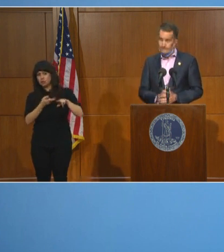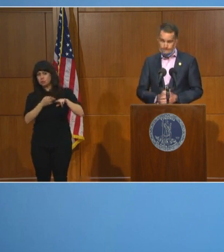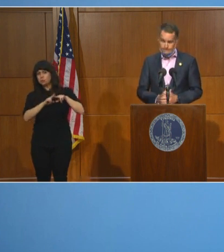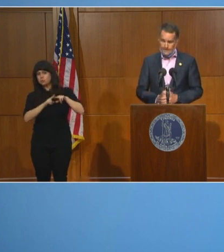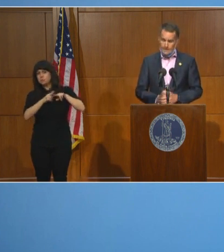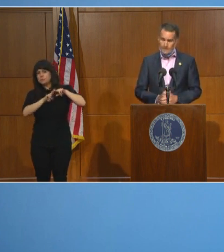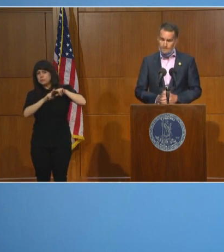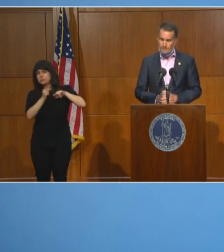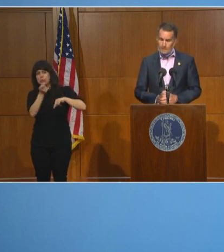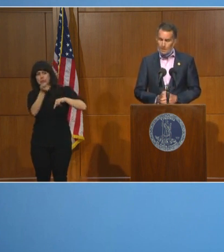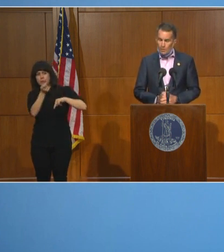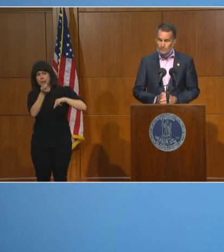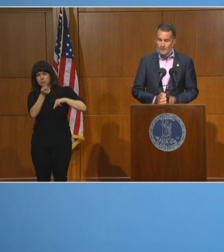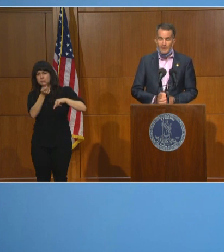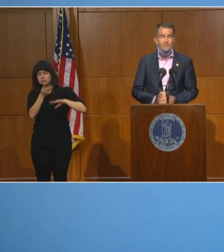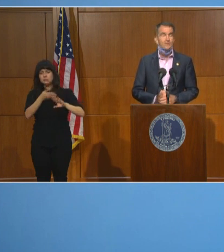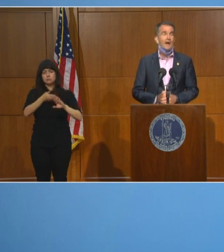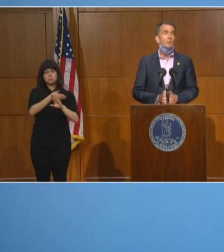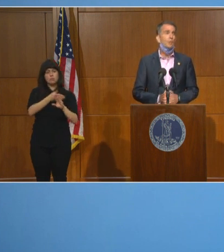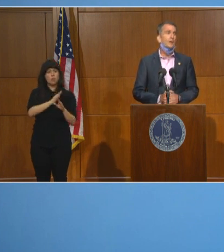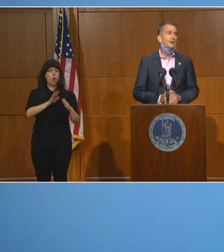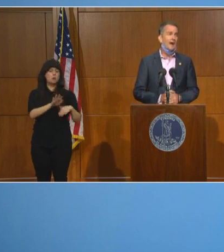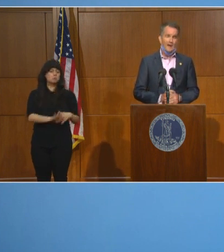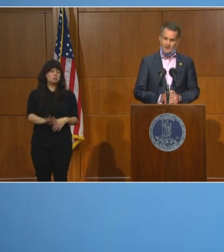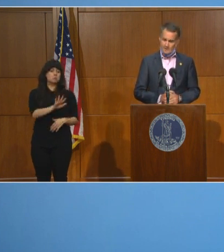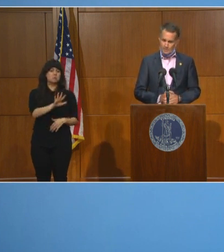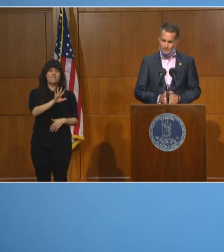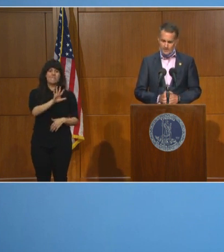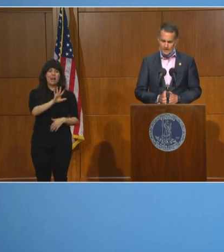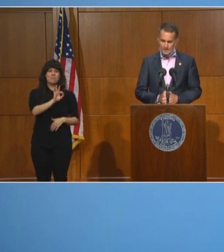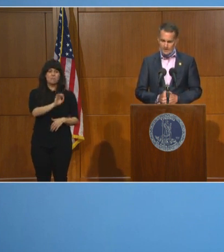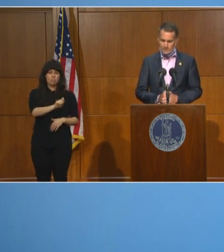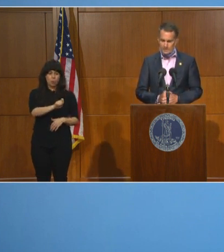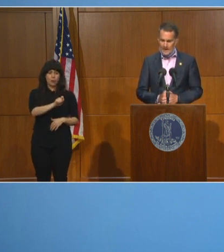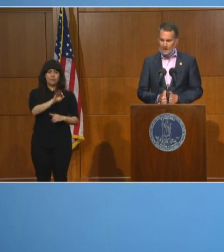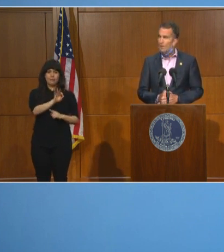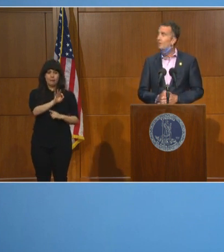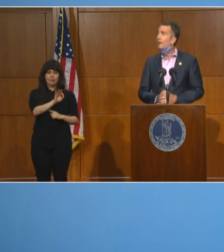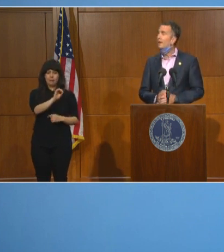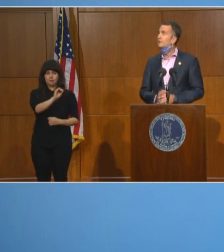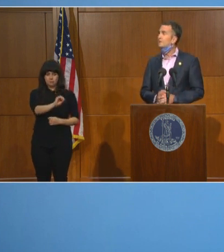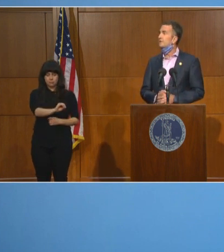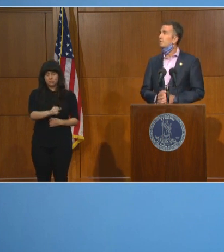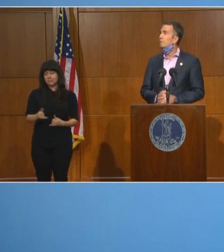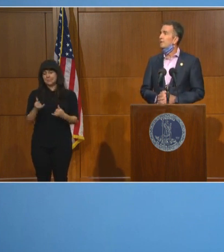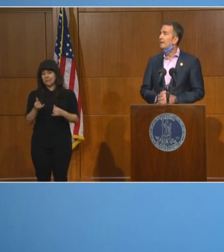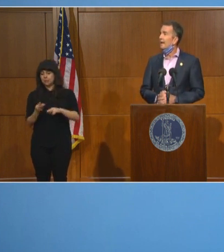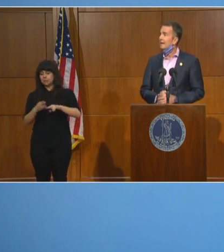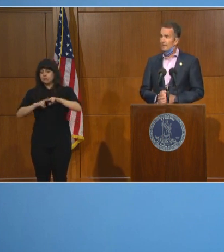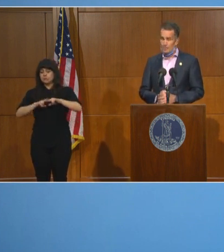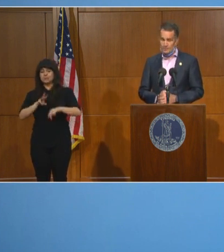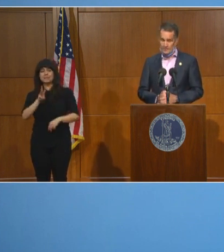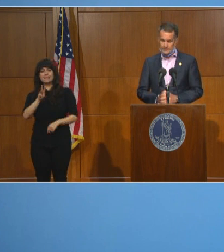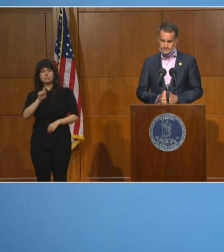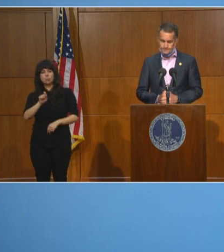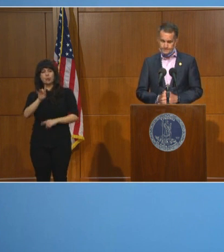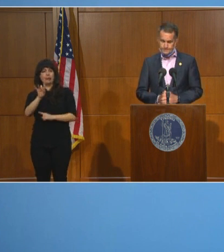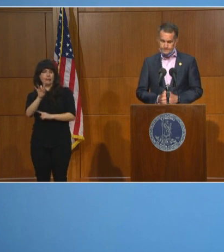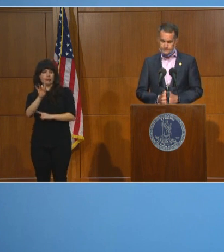recently from a low of about 5.9% to now about